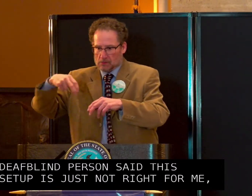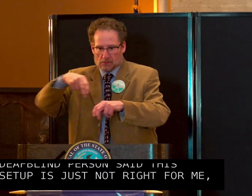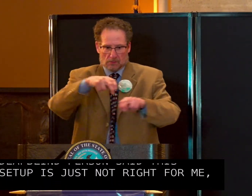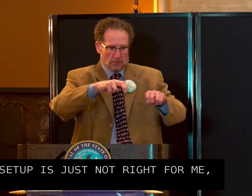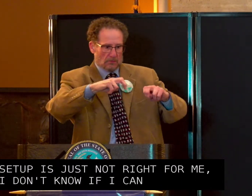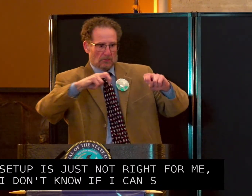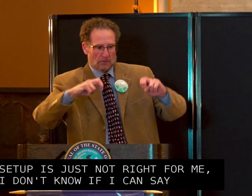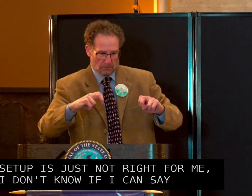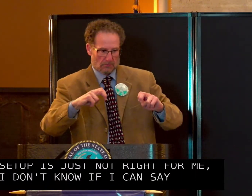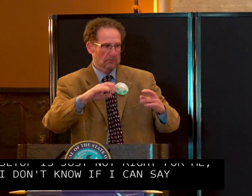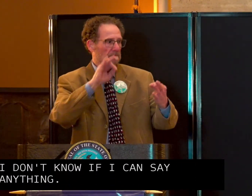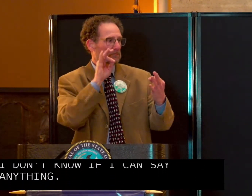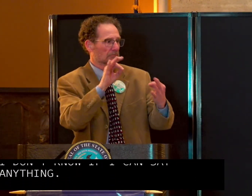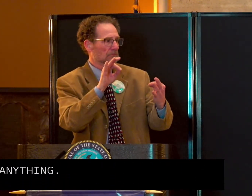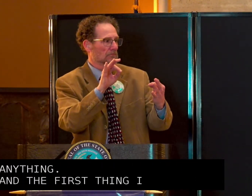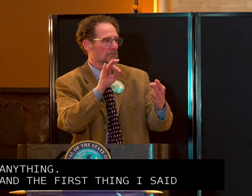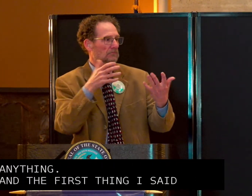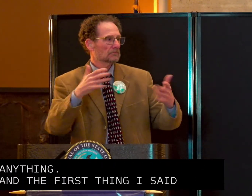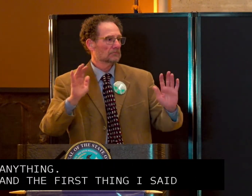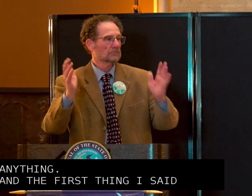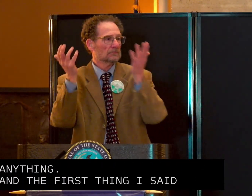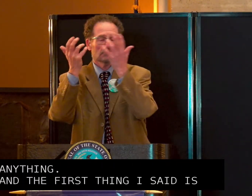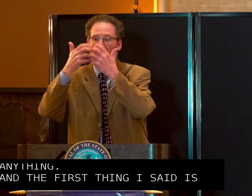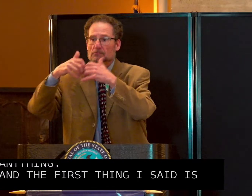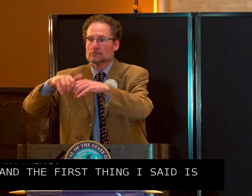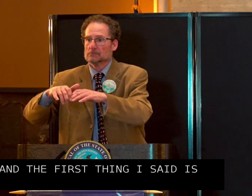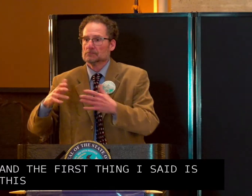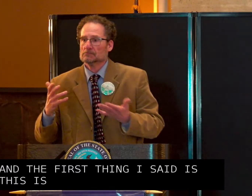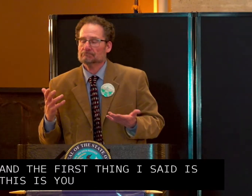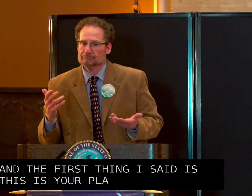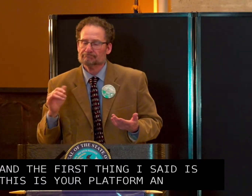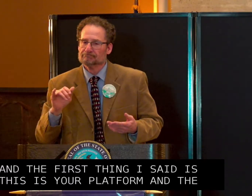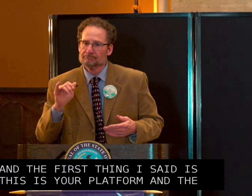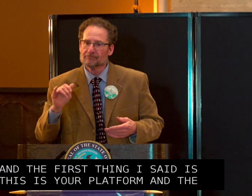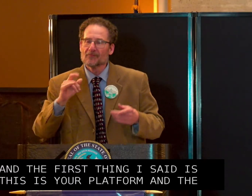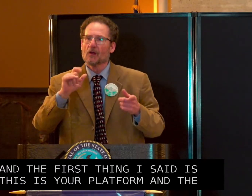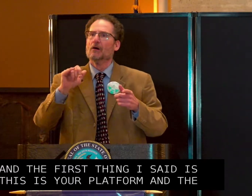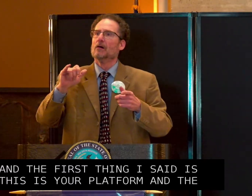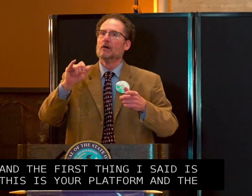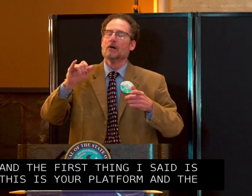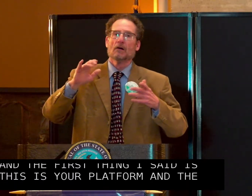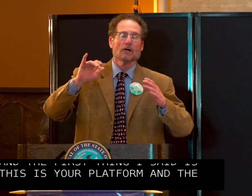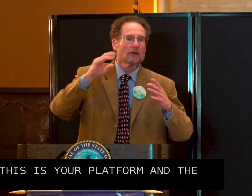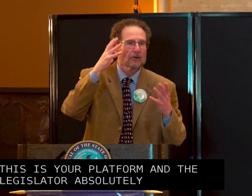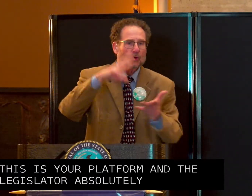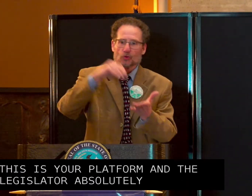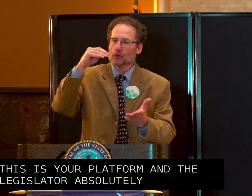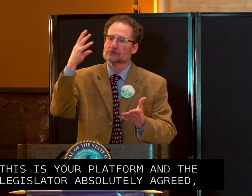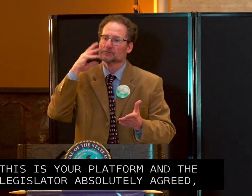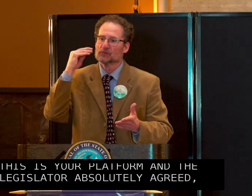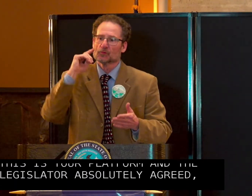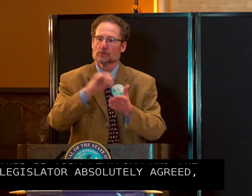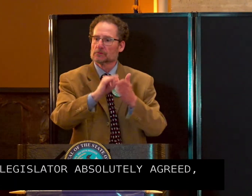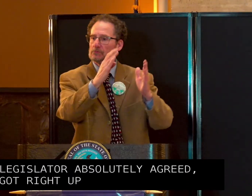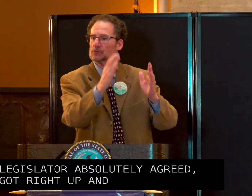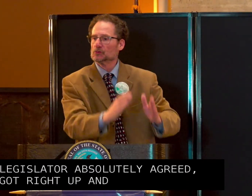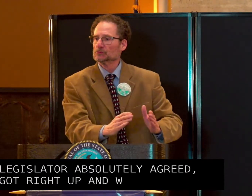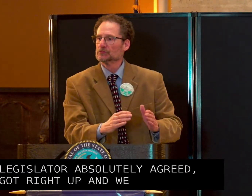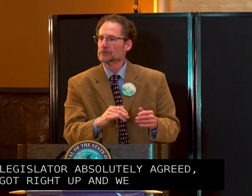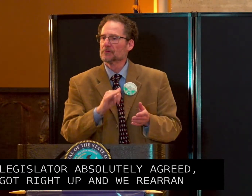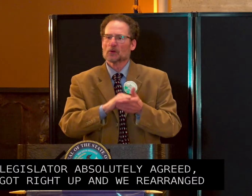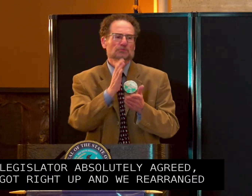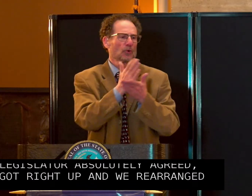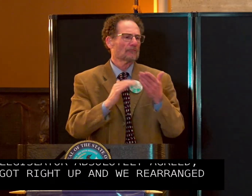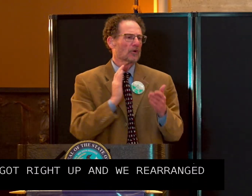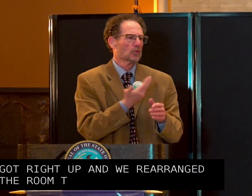said is, this is your platform. And the legislator absolutely agreed, got right up, and we rearranged the room to make the visual space